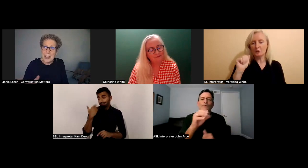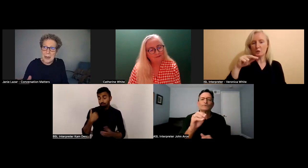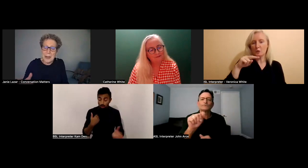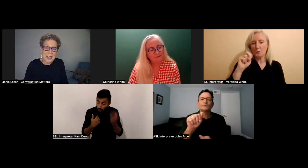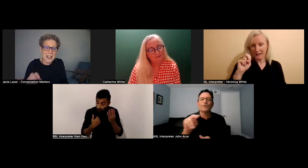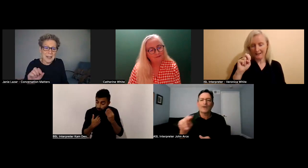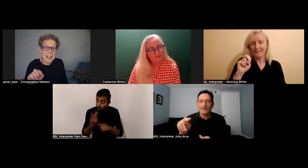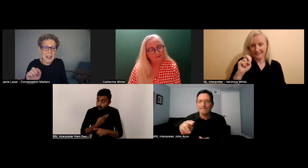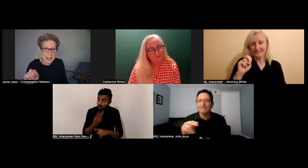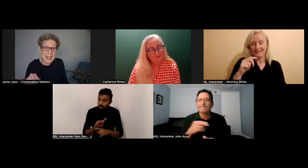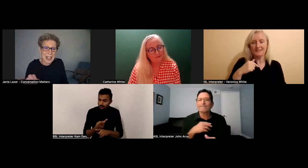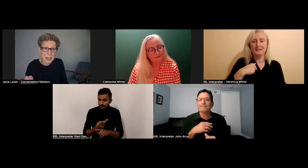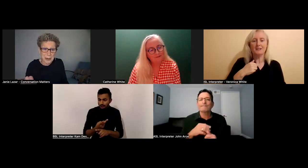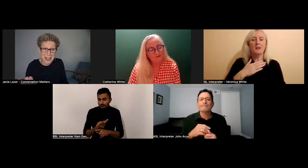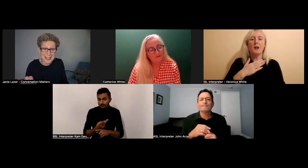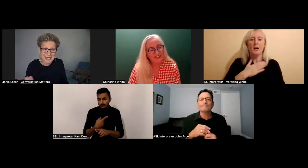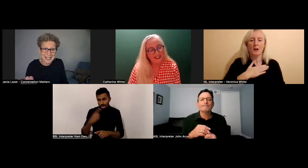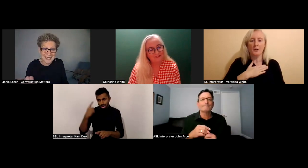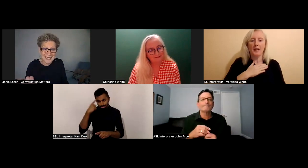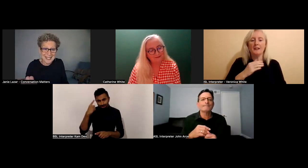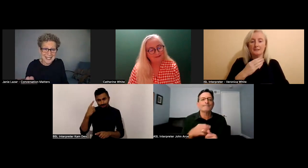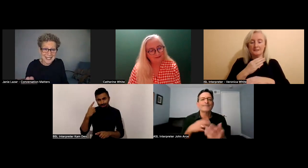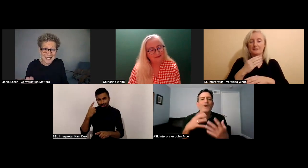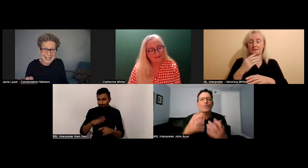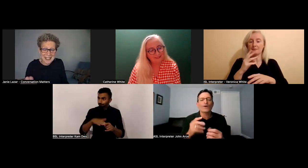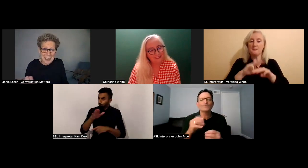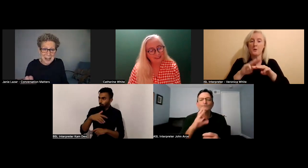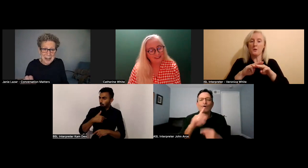the community that I've started to tiptoe in. Yeah.